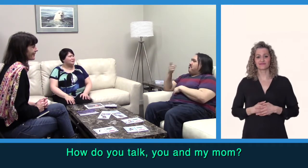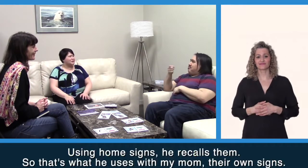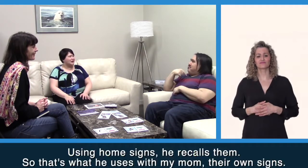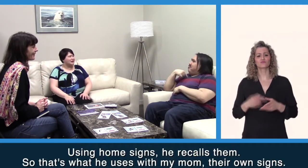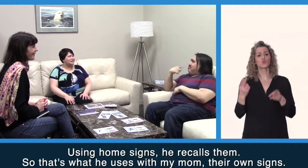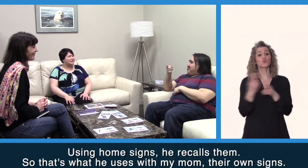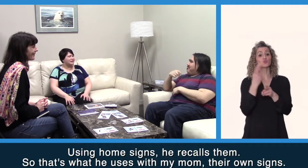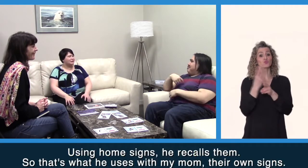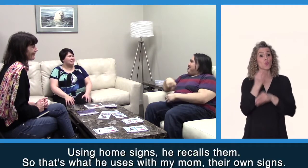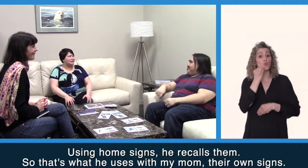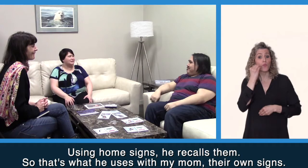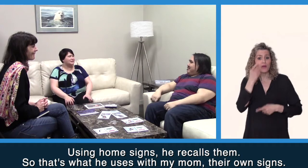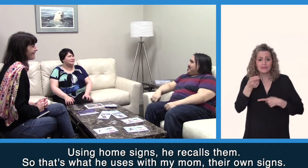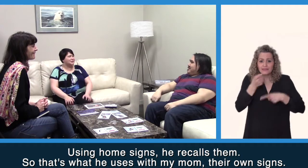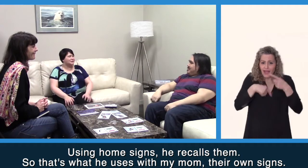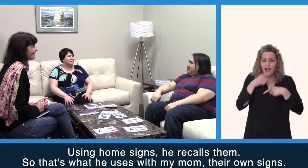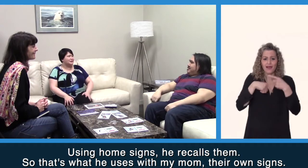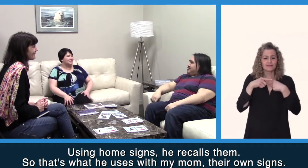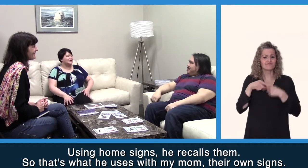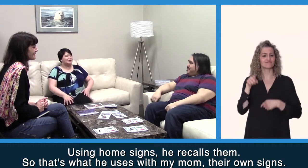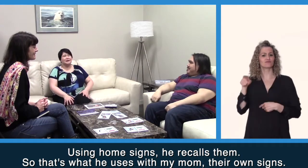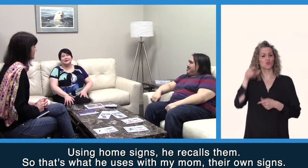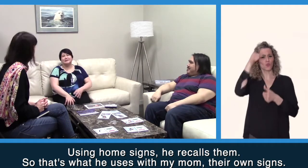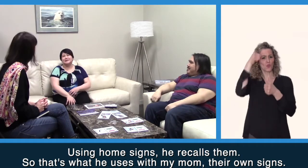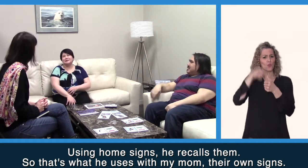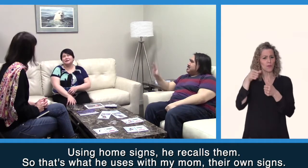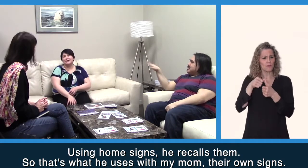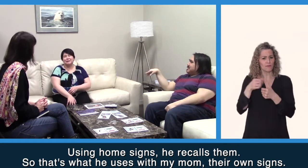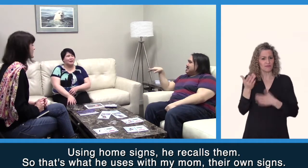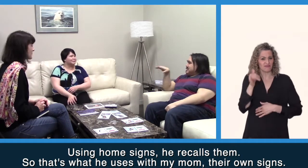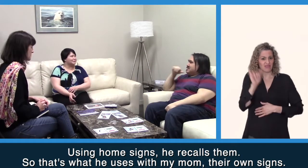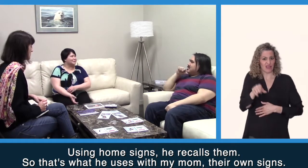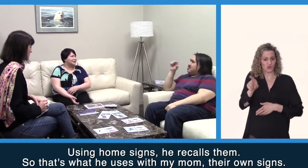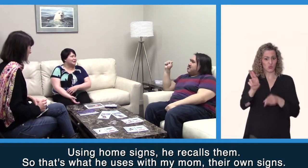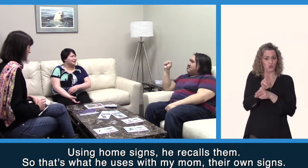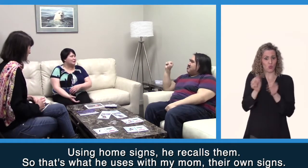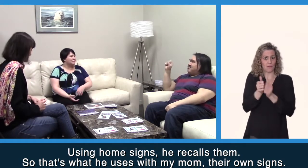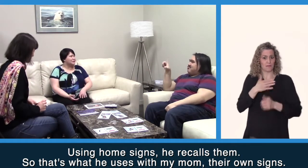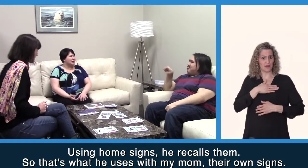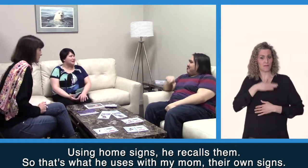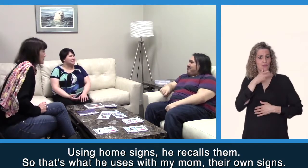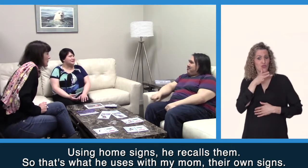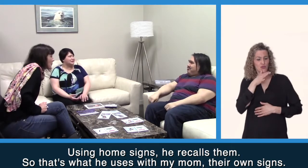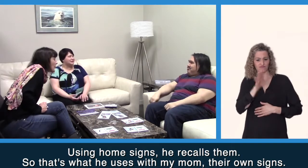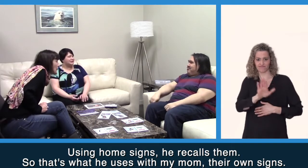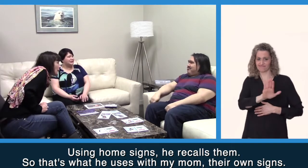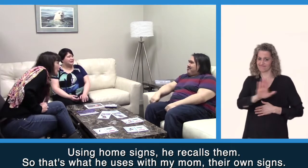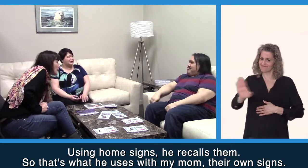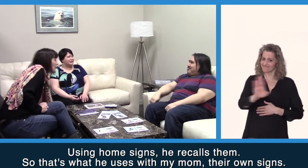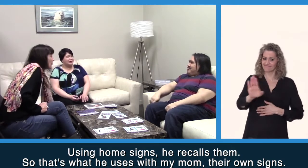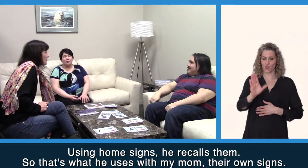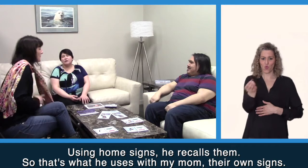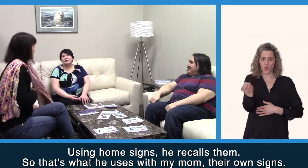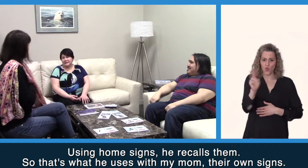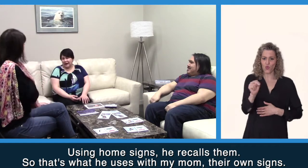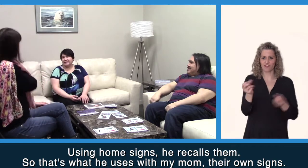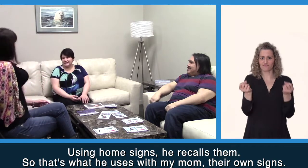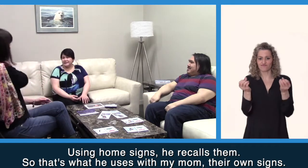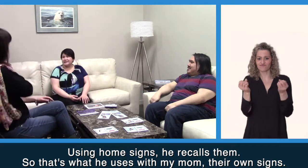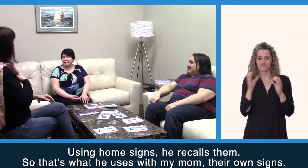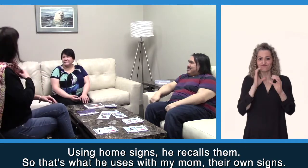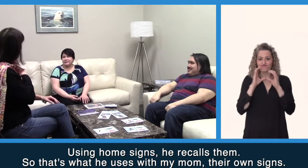Using home signs, he recalls them, so that's what he uses with my mom. Home signs. Their